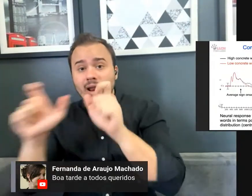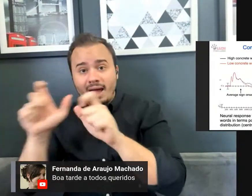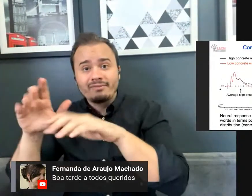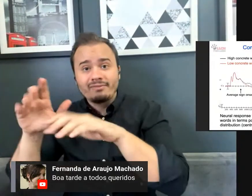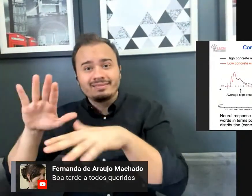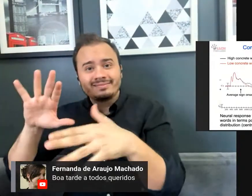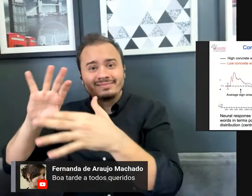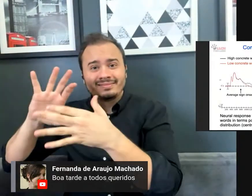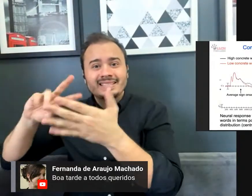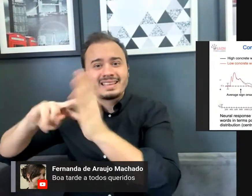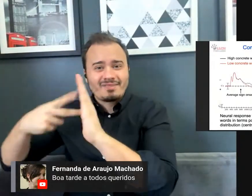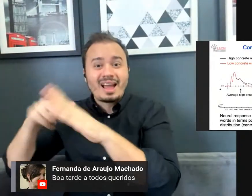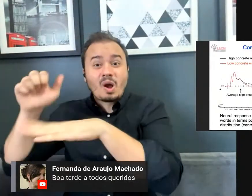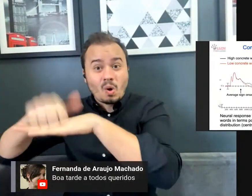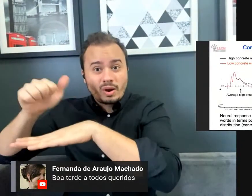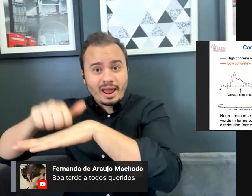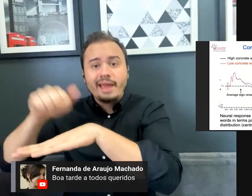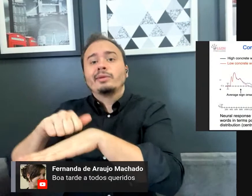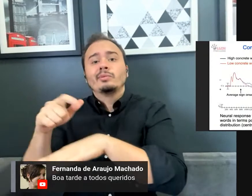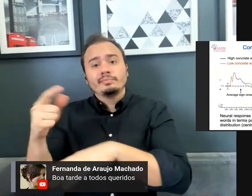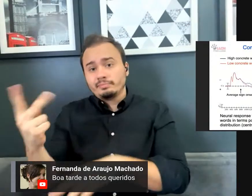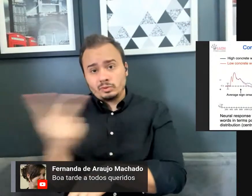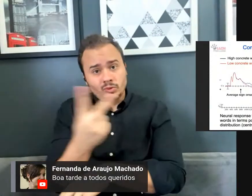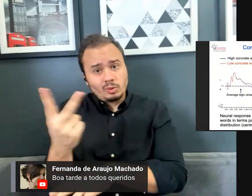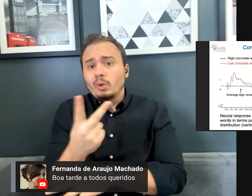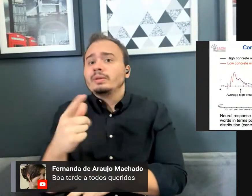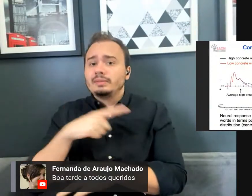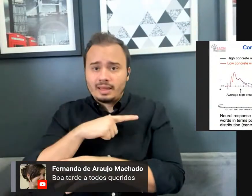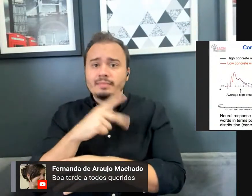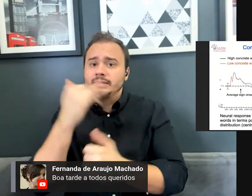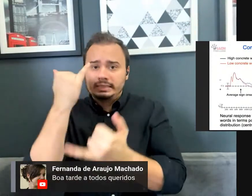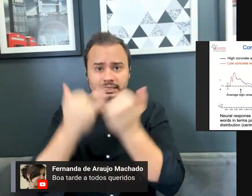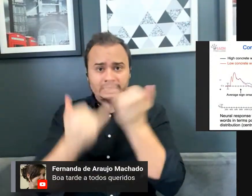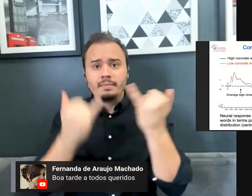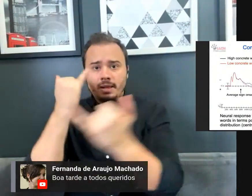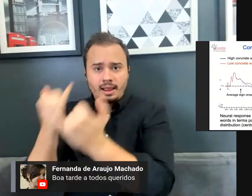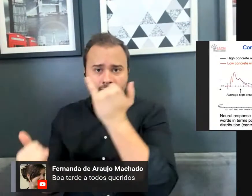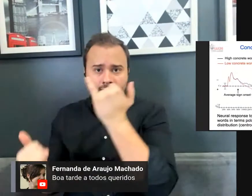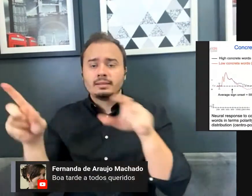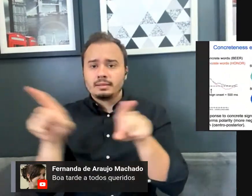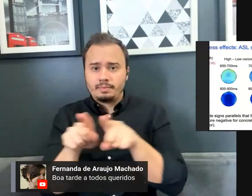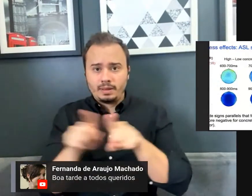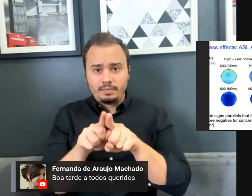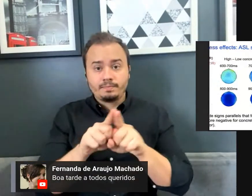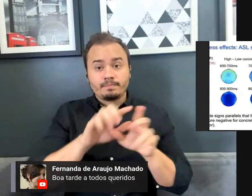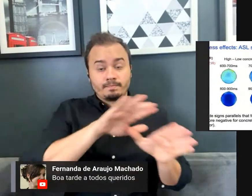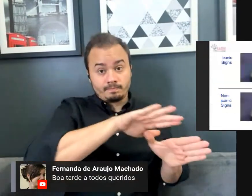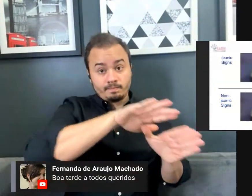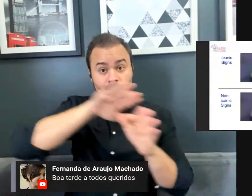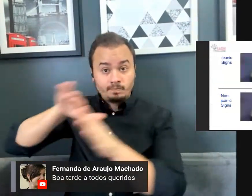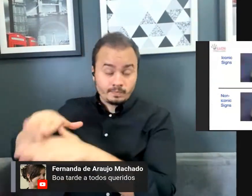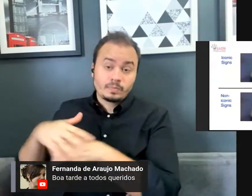Okay, so let's now look at iconicity.